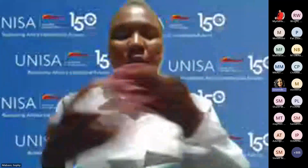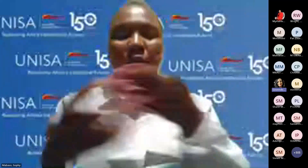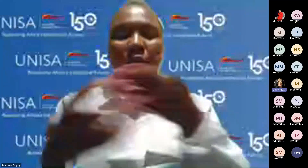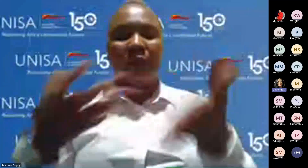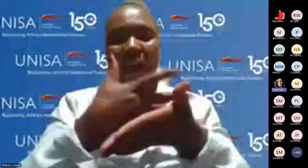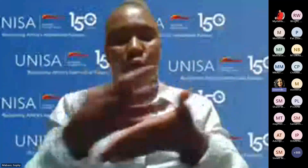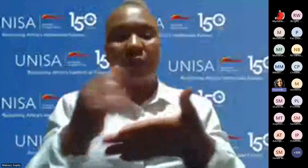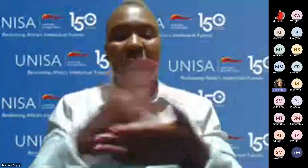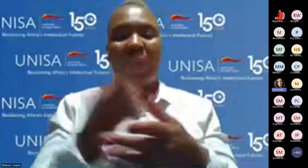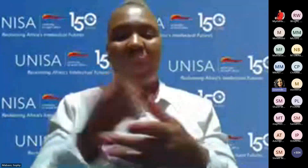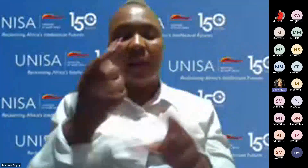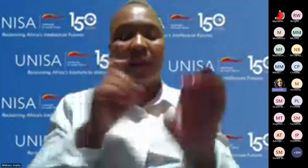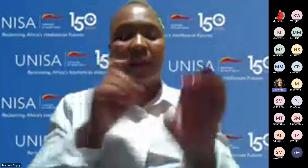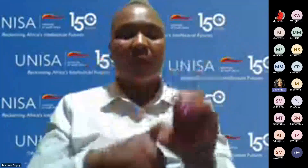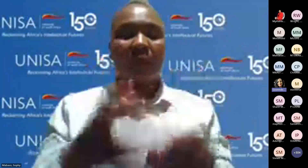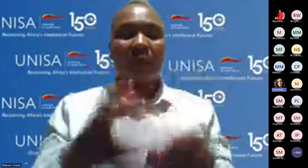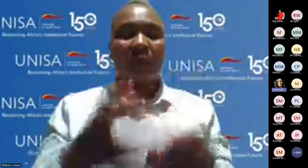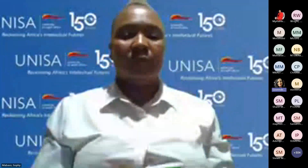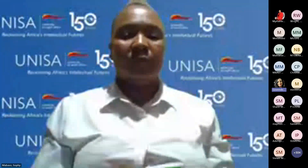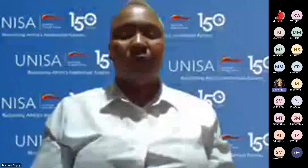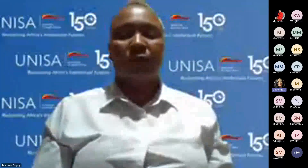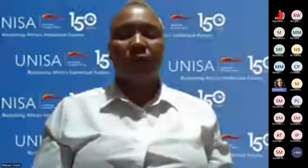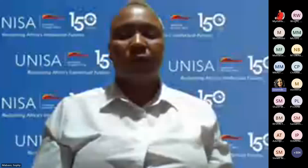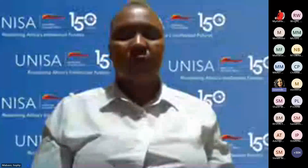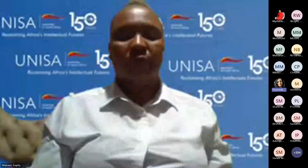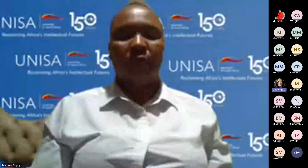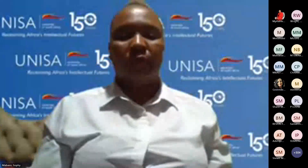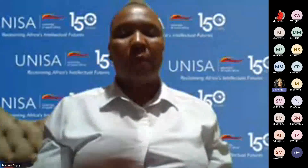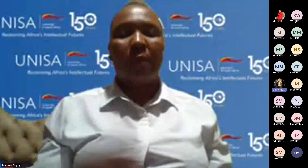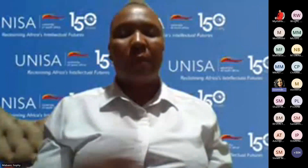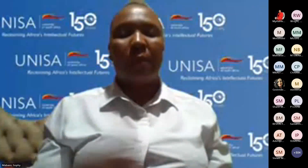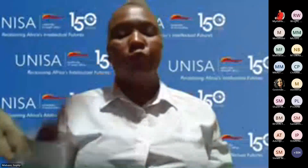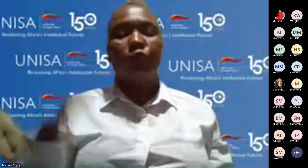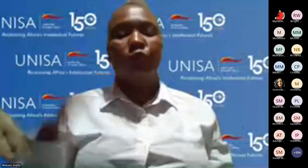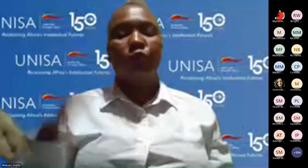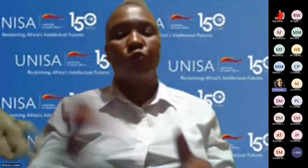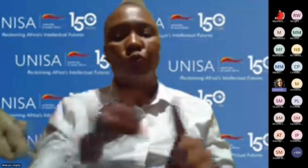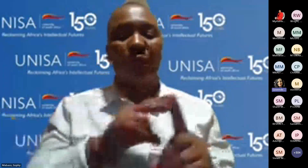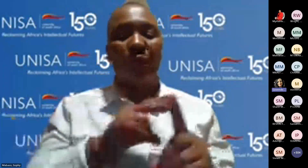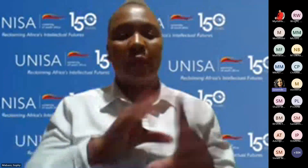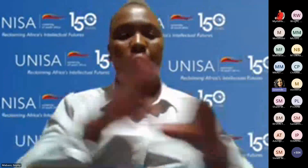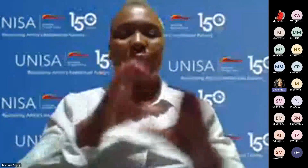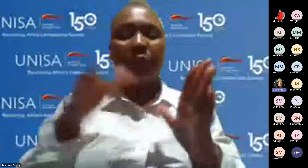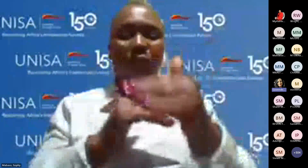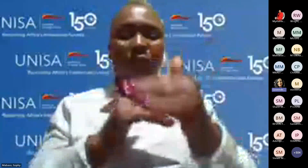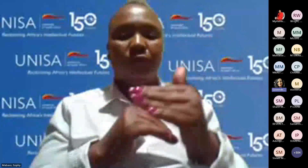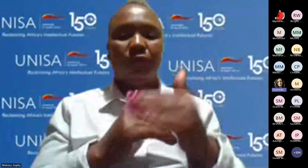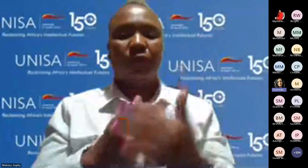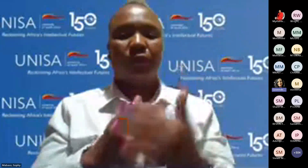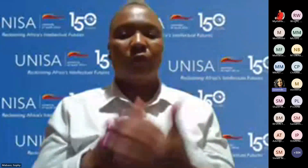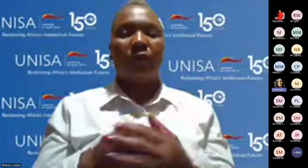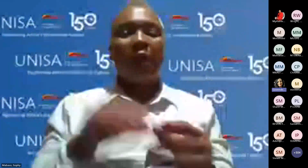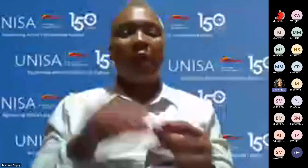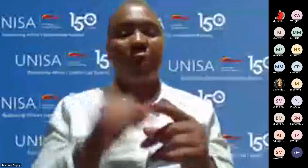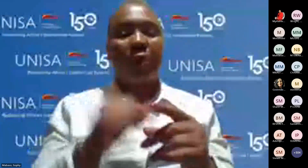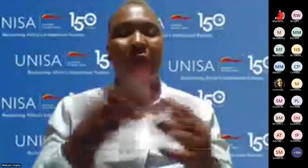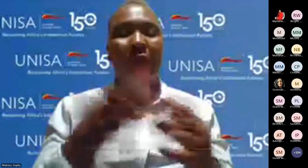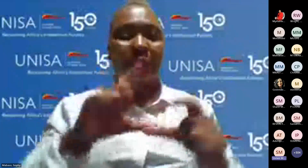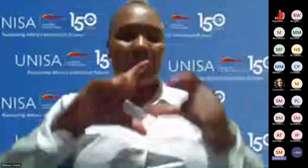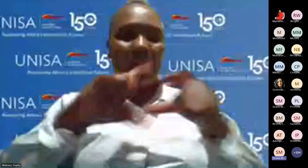CV where? Do you know how to look at the chat? Are you able to navigate to the chat?